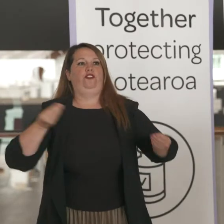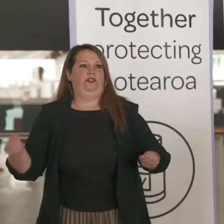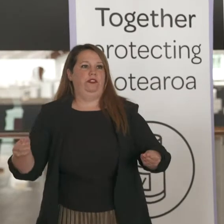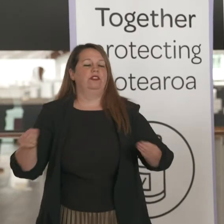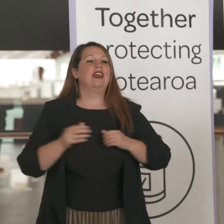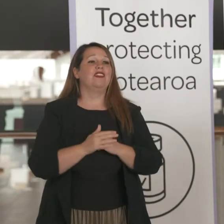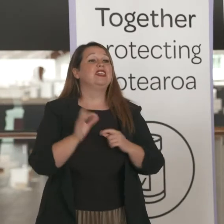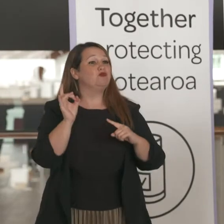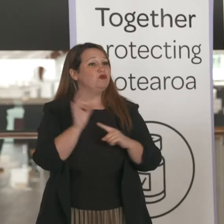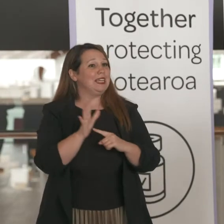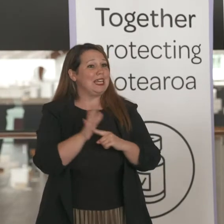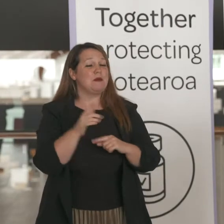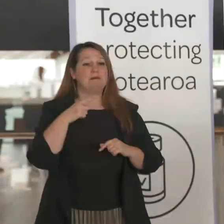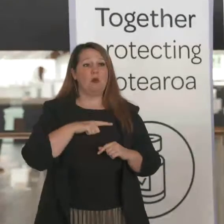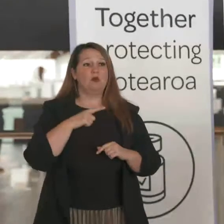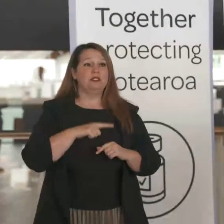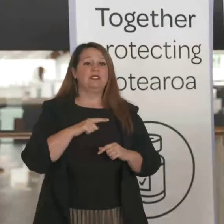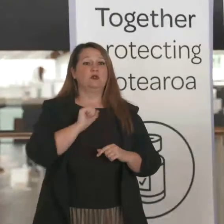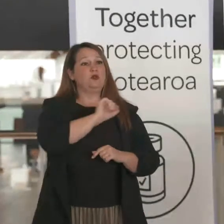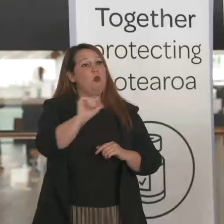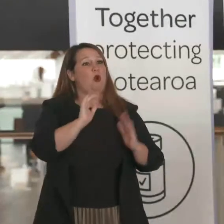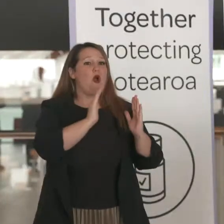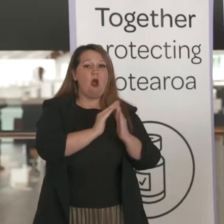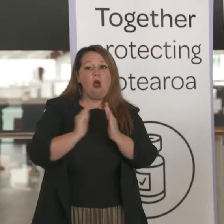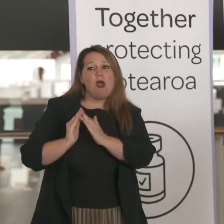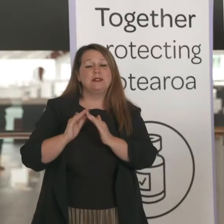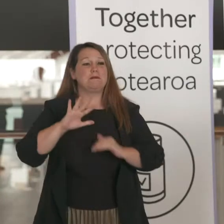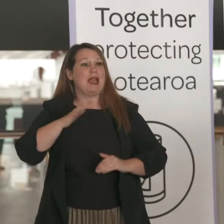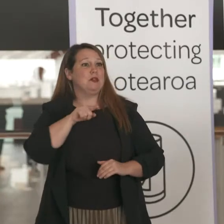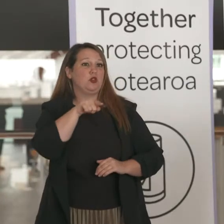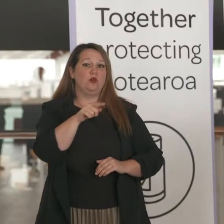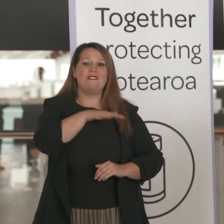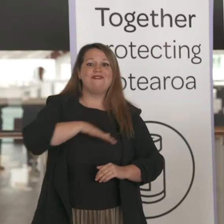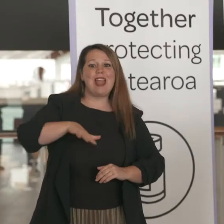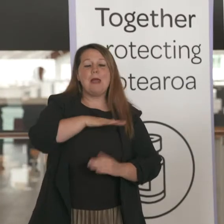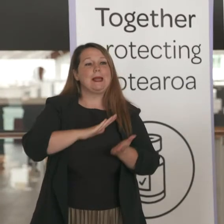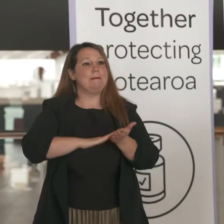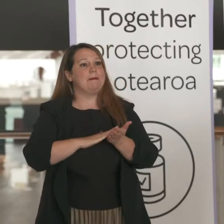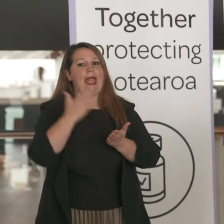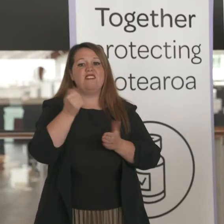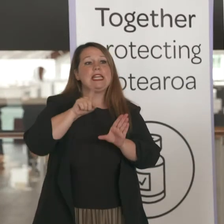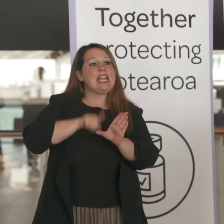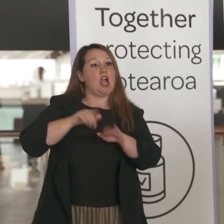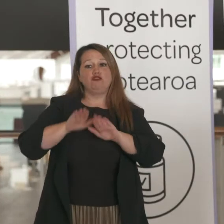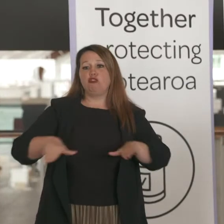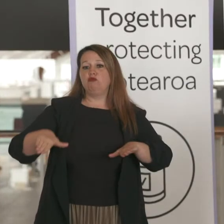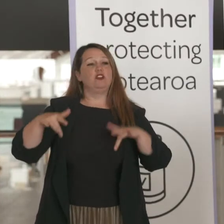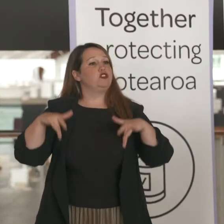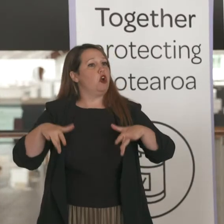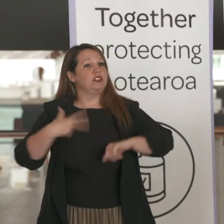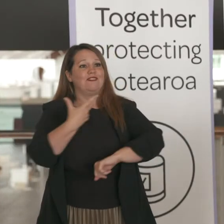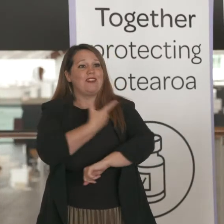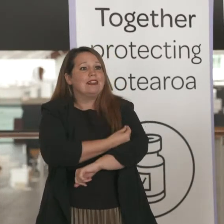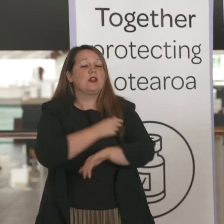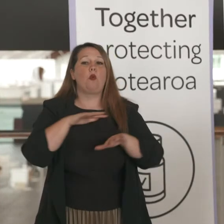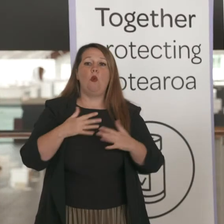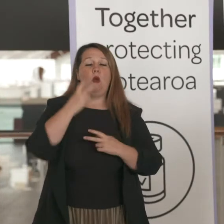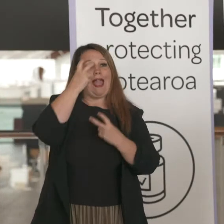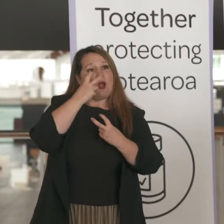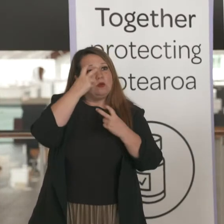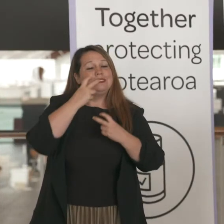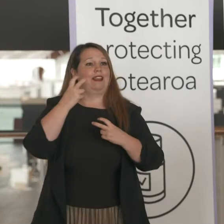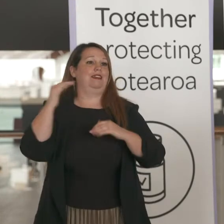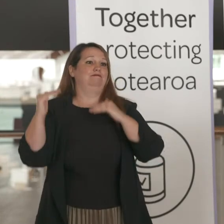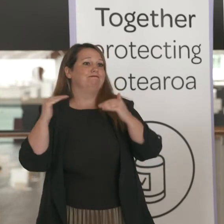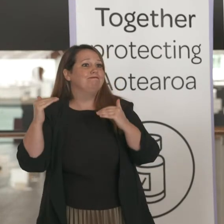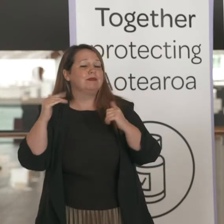really important in our homes where we may have younger children not yet vaccinated or elderly people who may